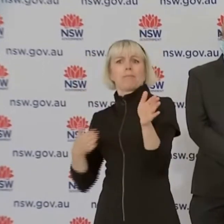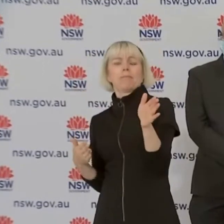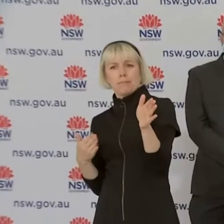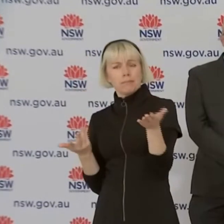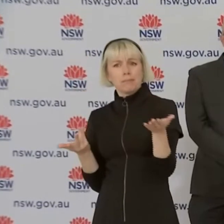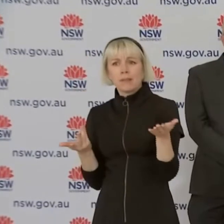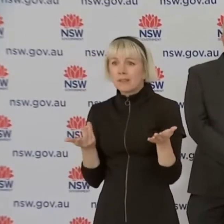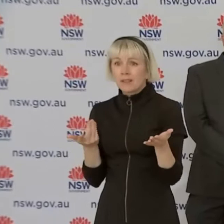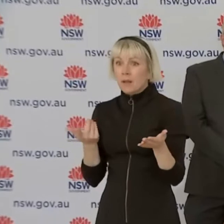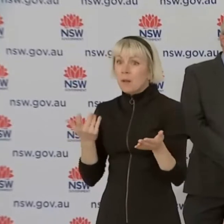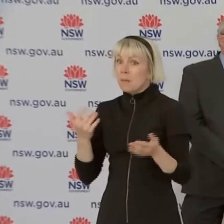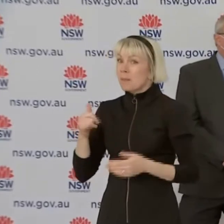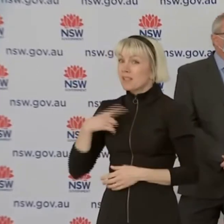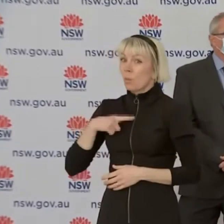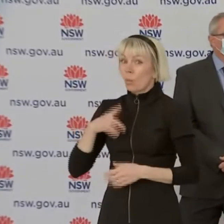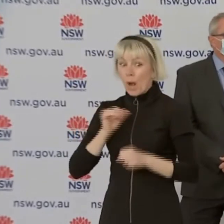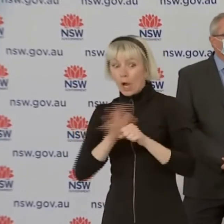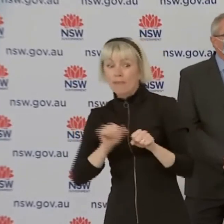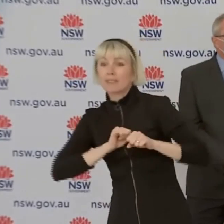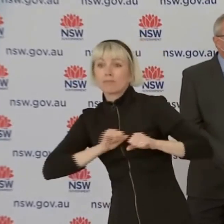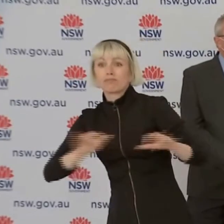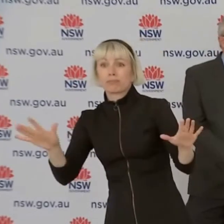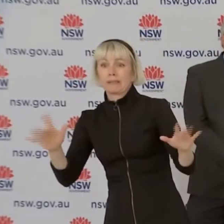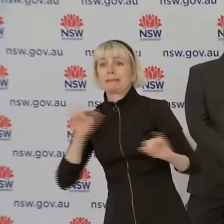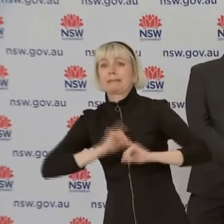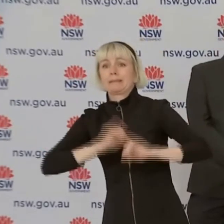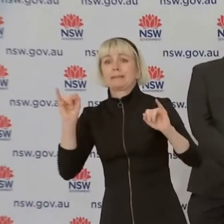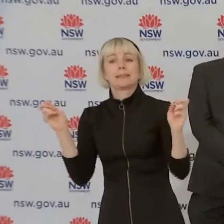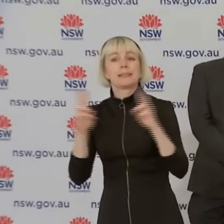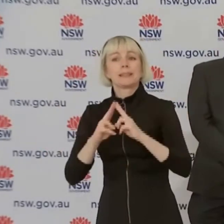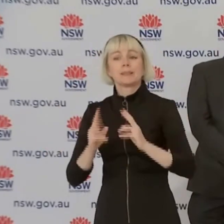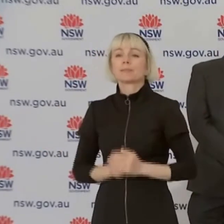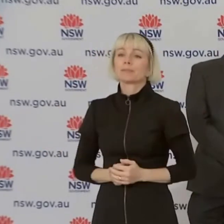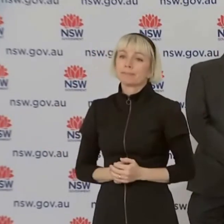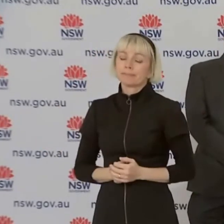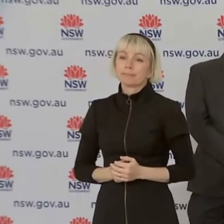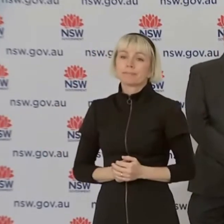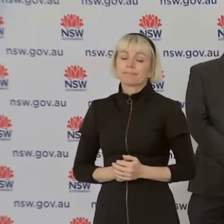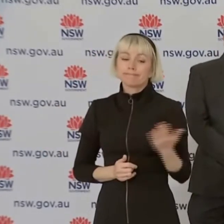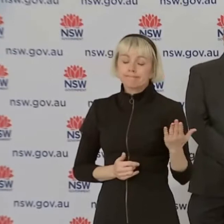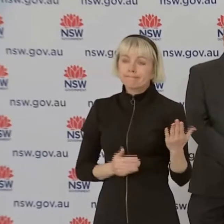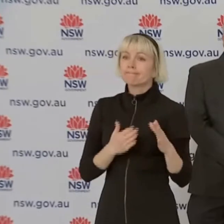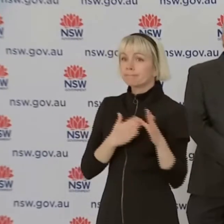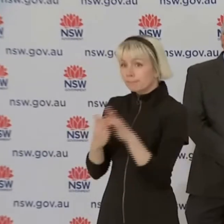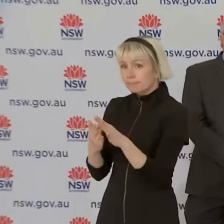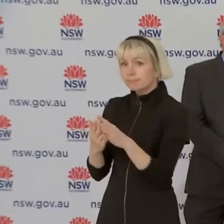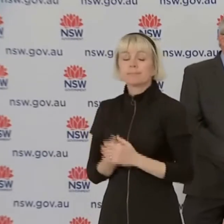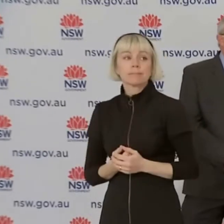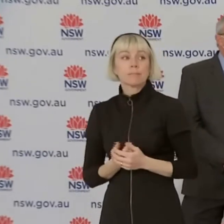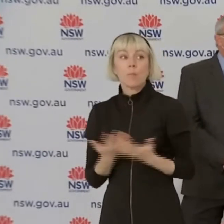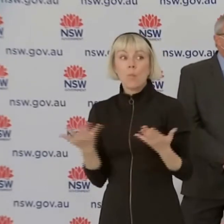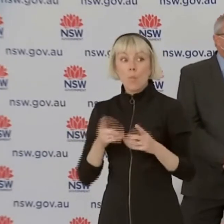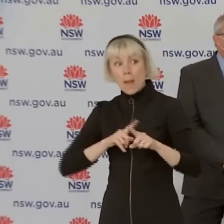time? The contact tracers have, where we're seeing the most transmission is in